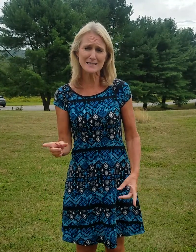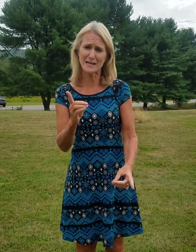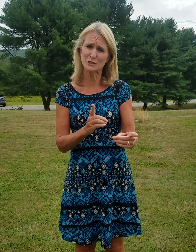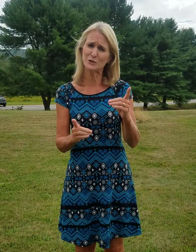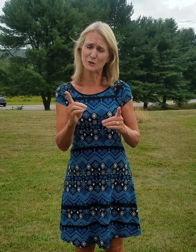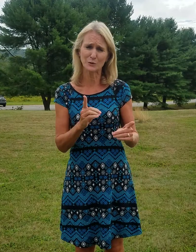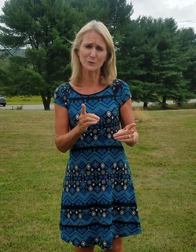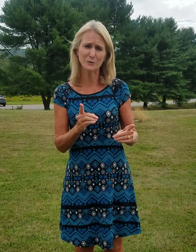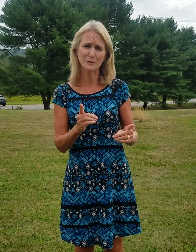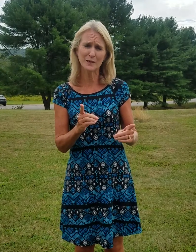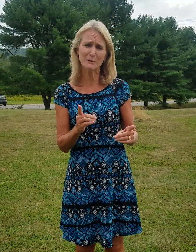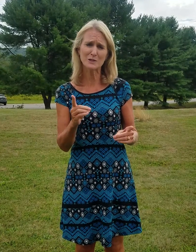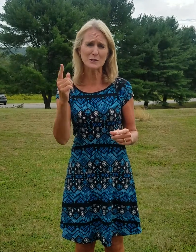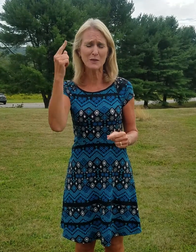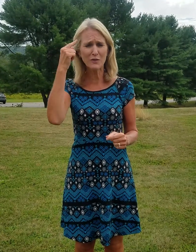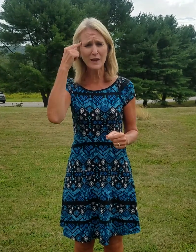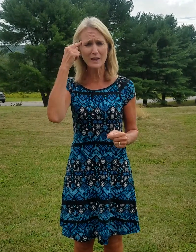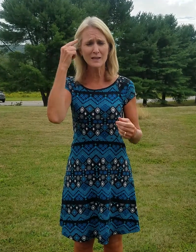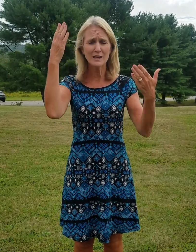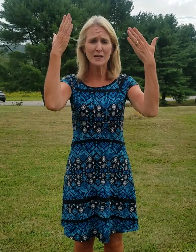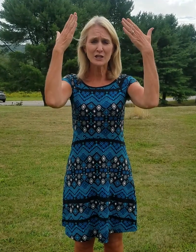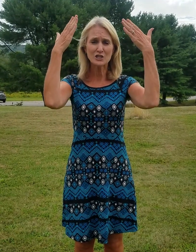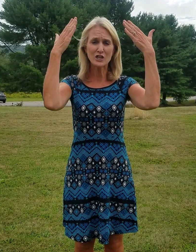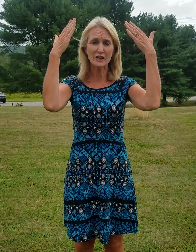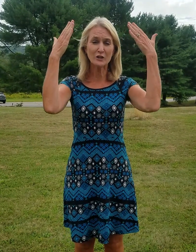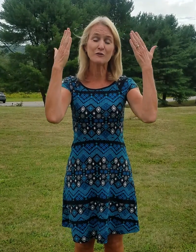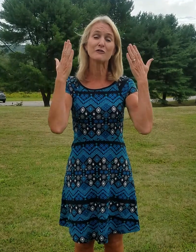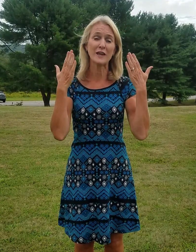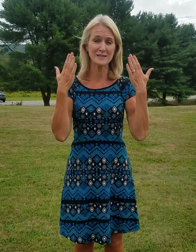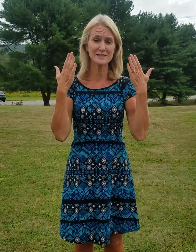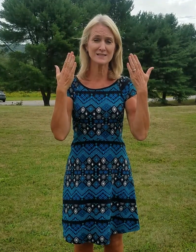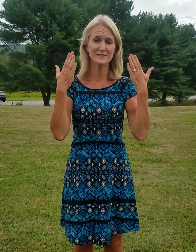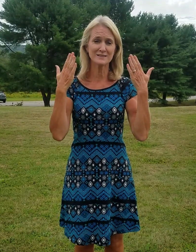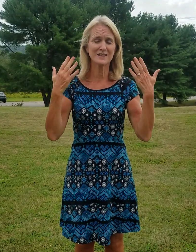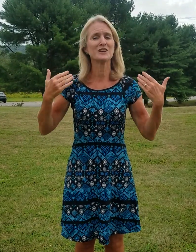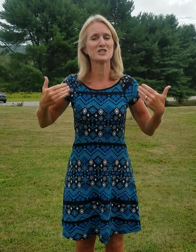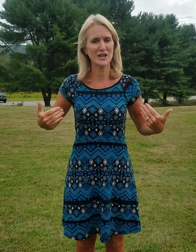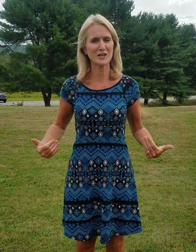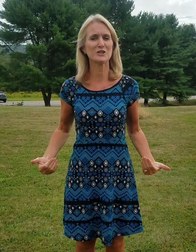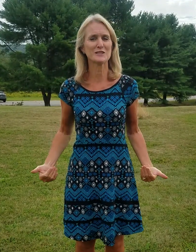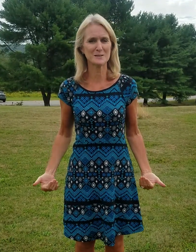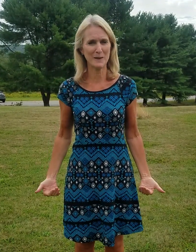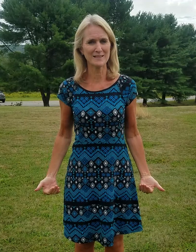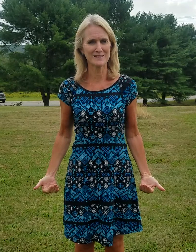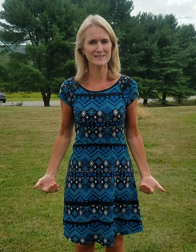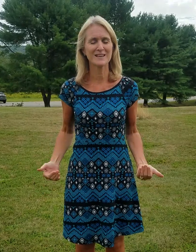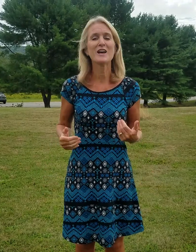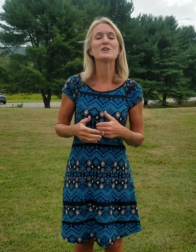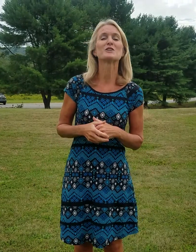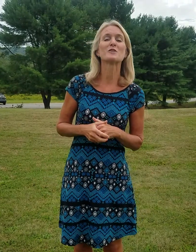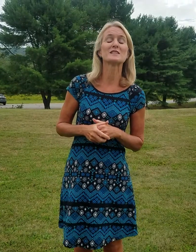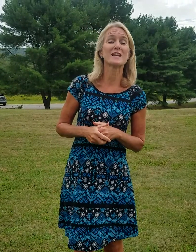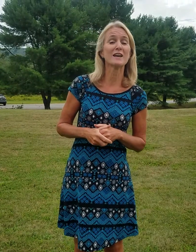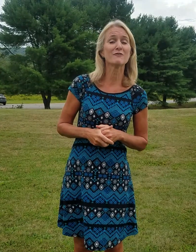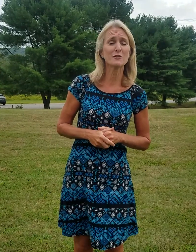to you, I want you to think, check your face, check your space. So the sign for